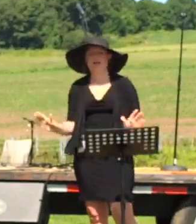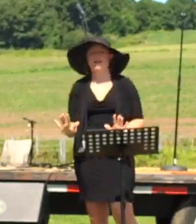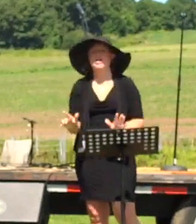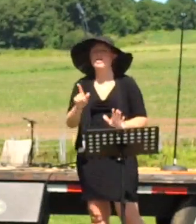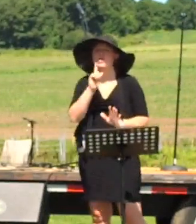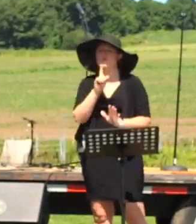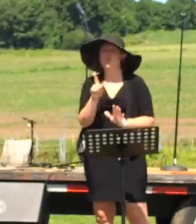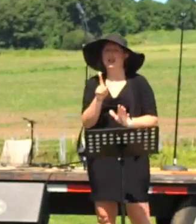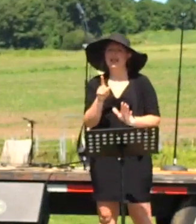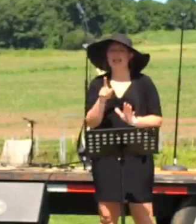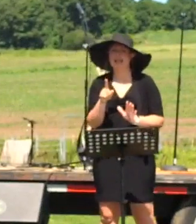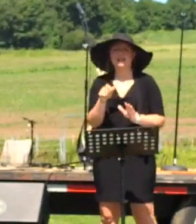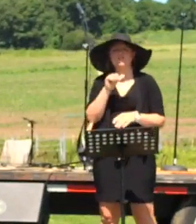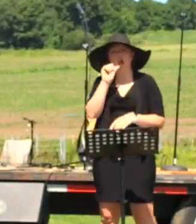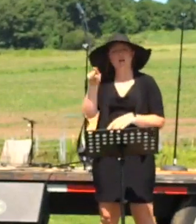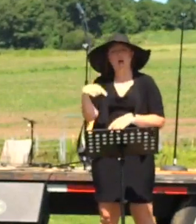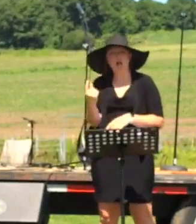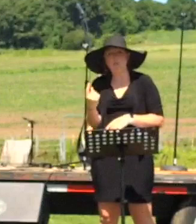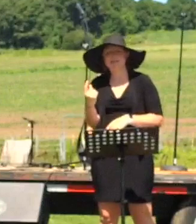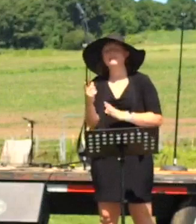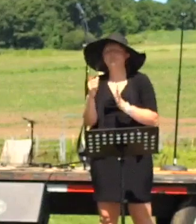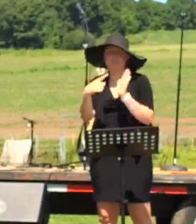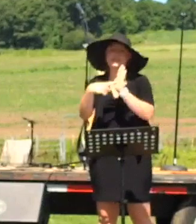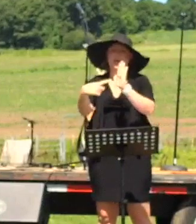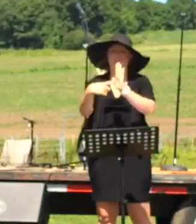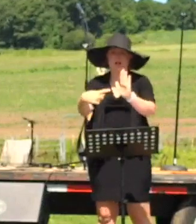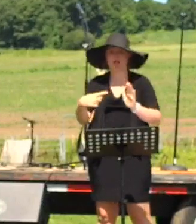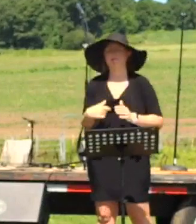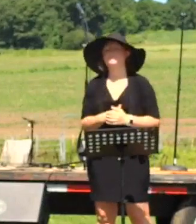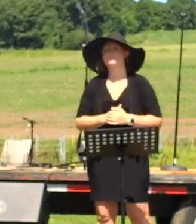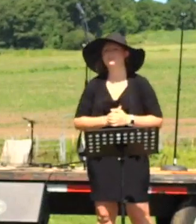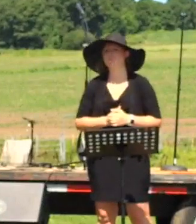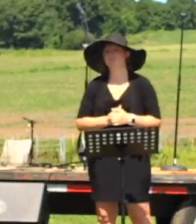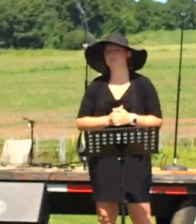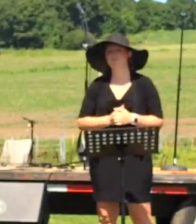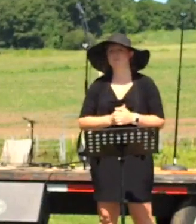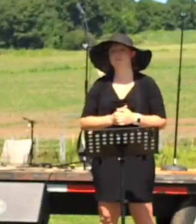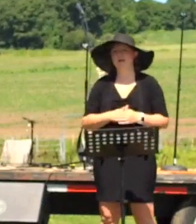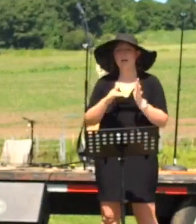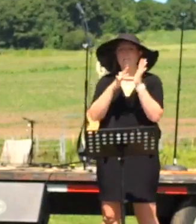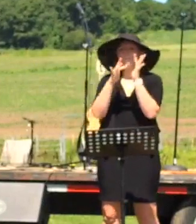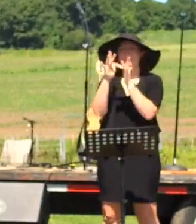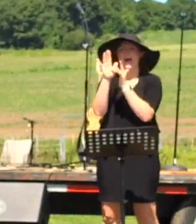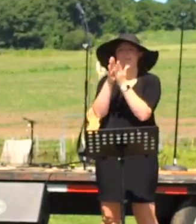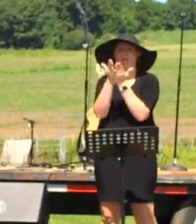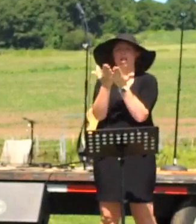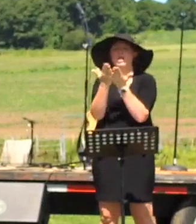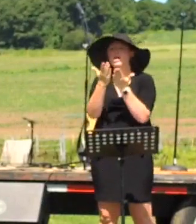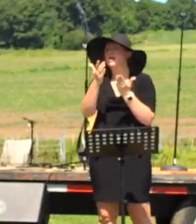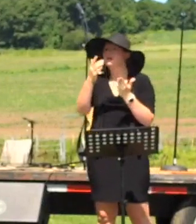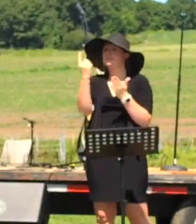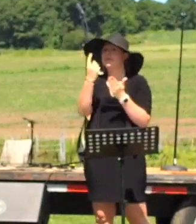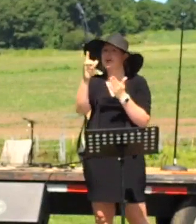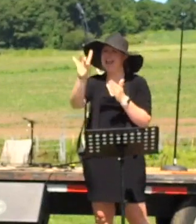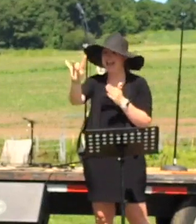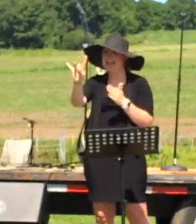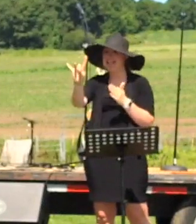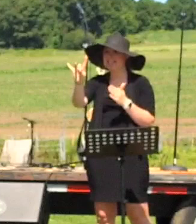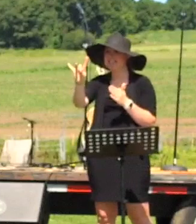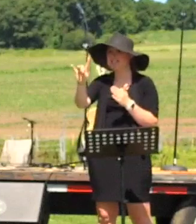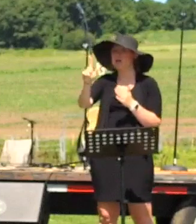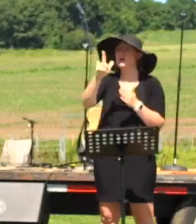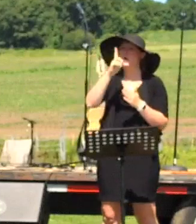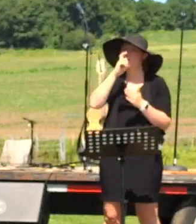that is not always the case. I'll give you an example, however, of a biblical eight who was taken down by